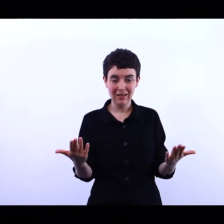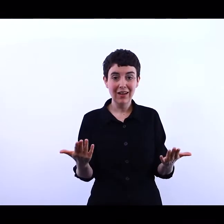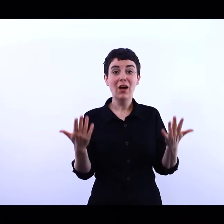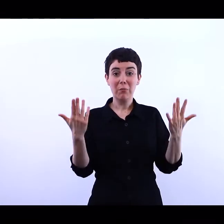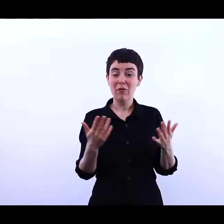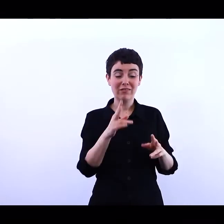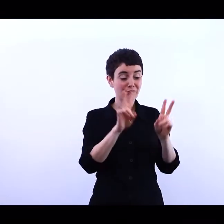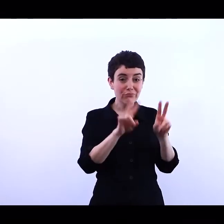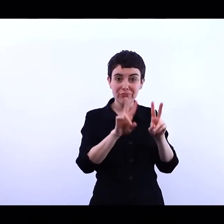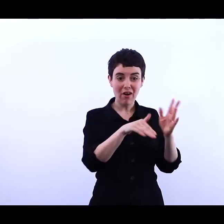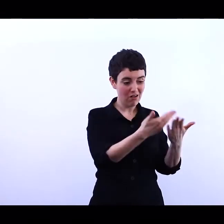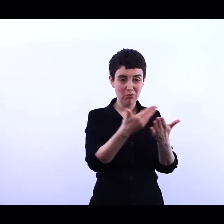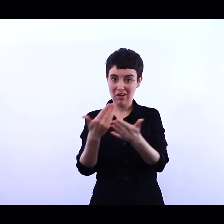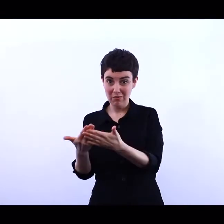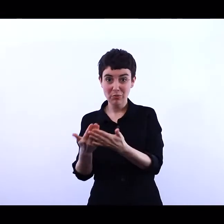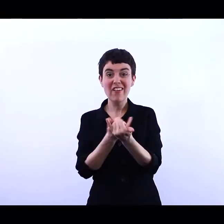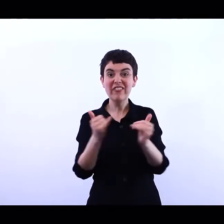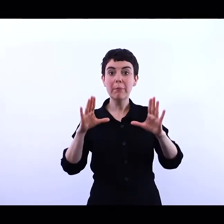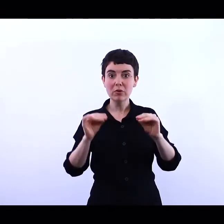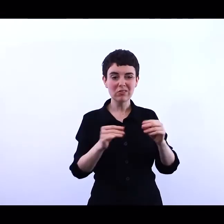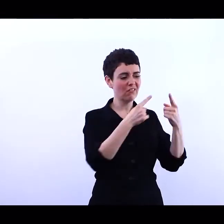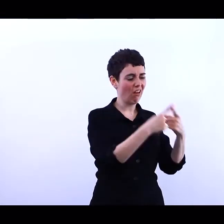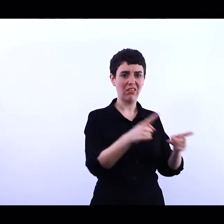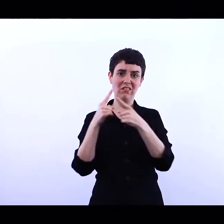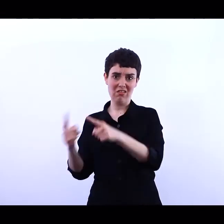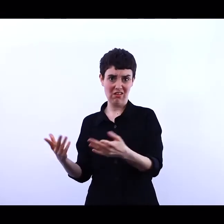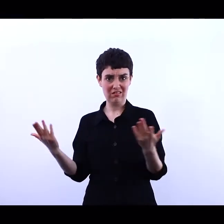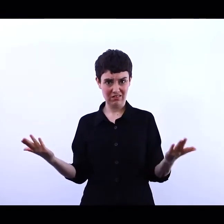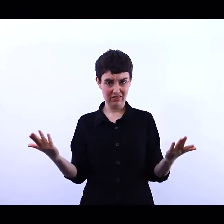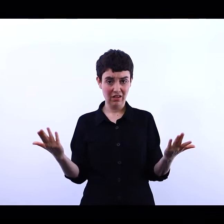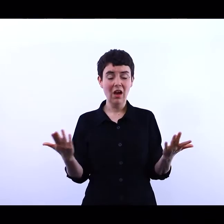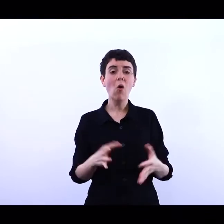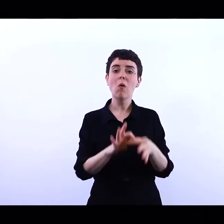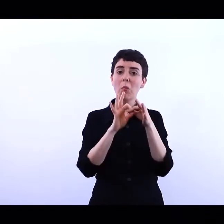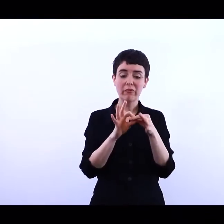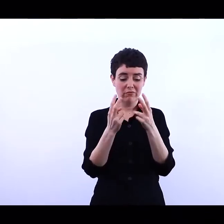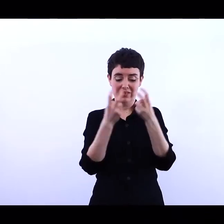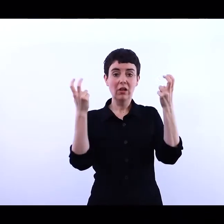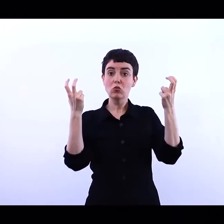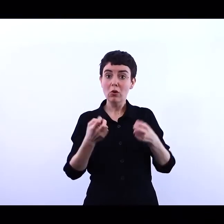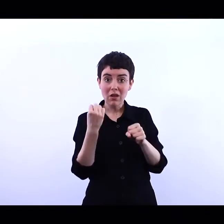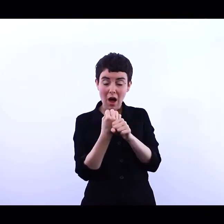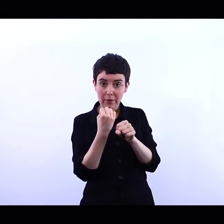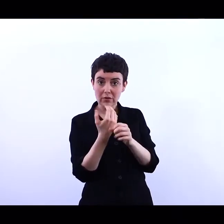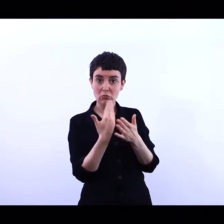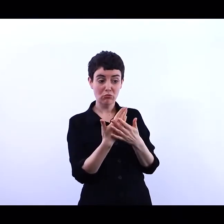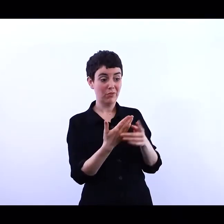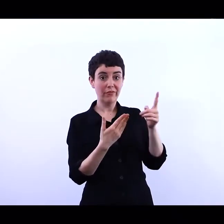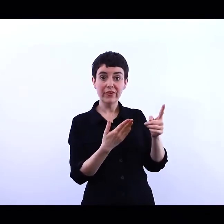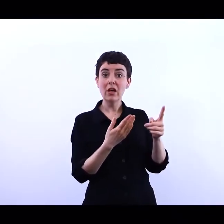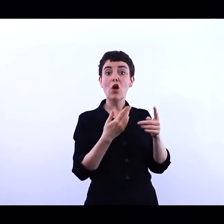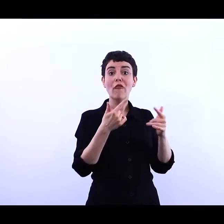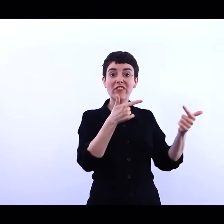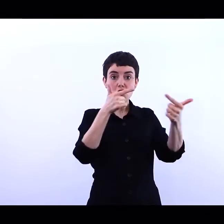than when we panic that everyone is working from home and we decide to adopt a video conference tool because it has a free promotion.